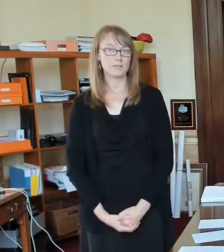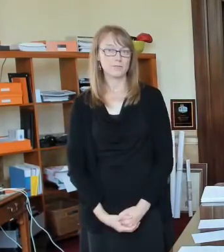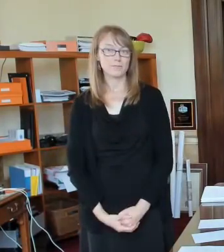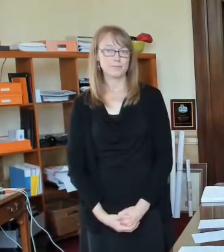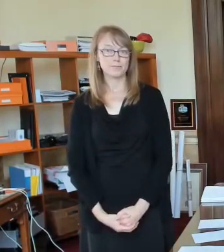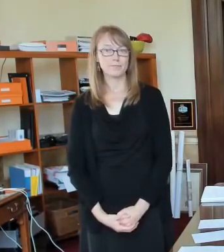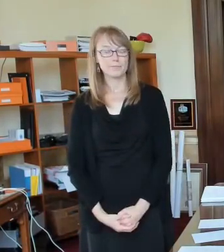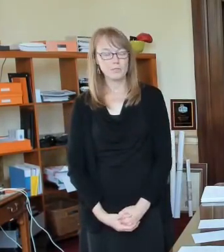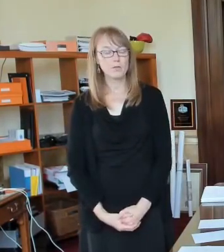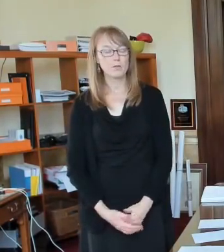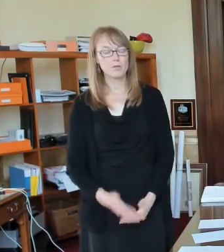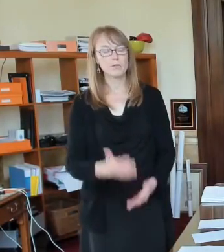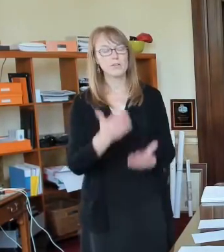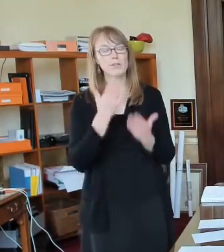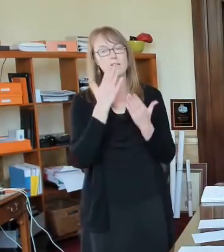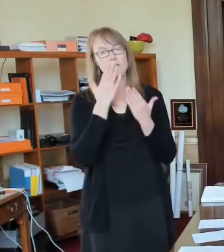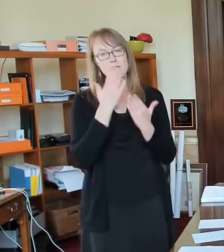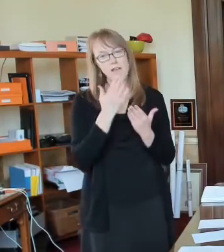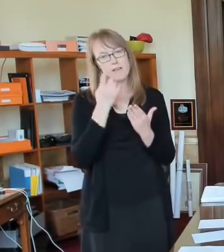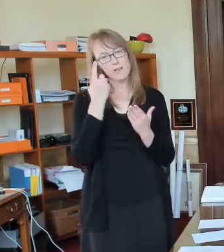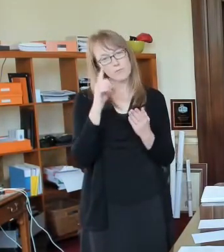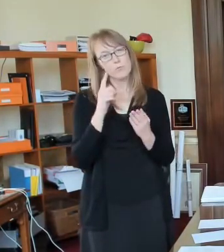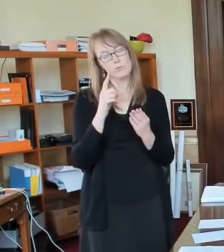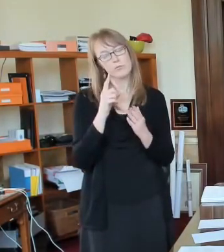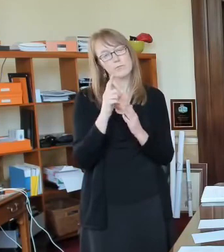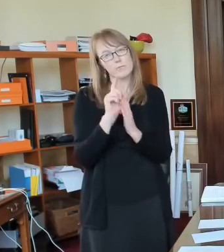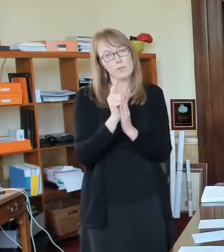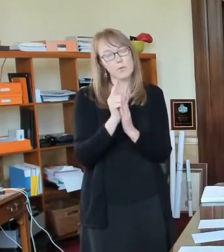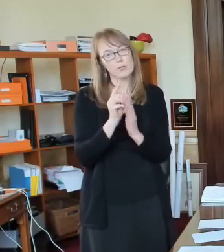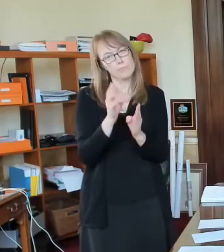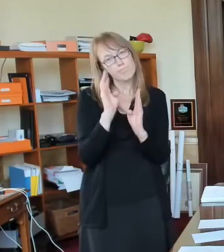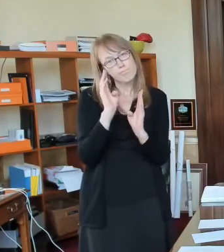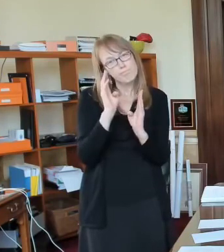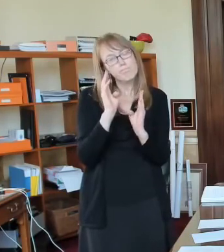thank you for taking a minute to visit with me about that.